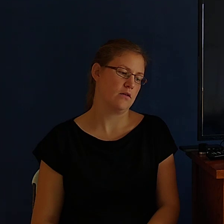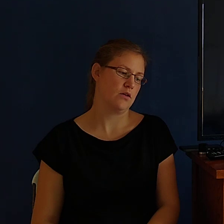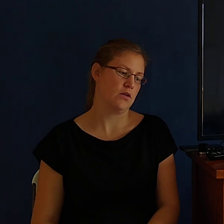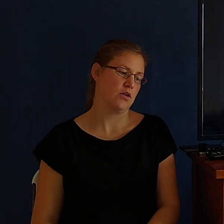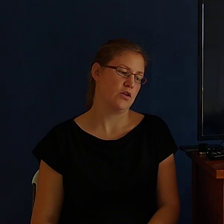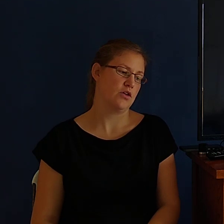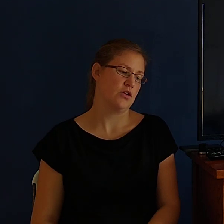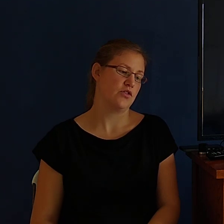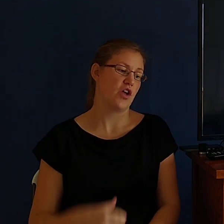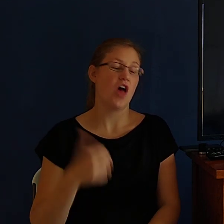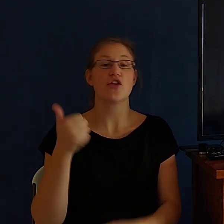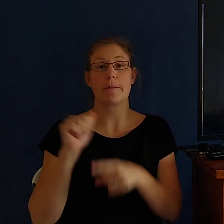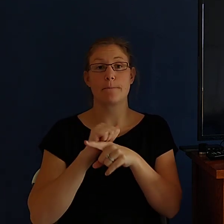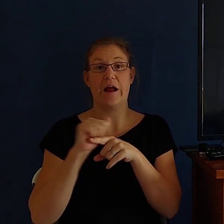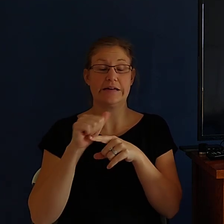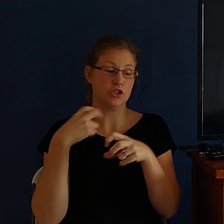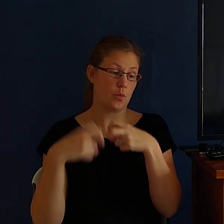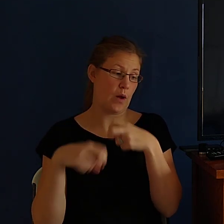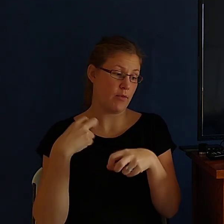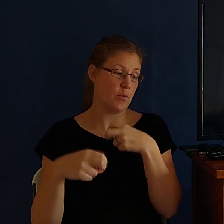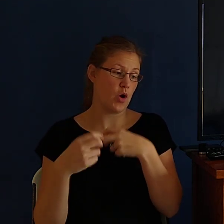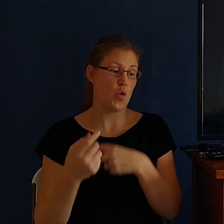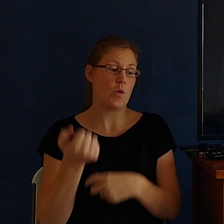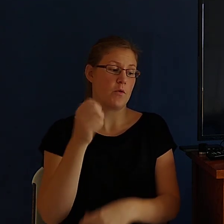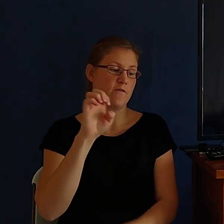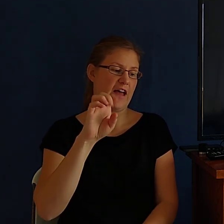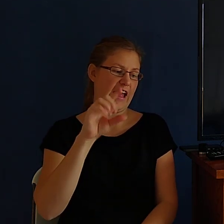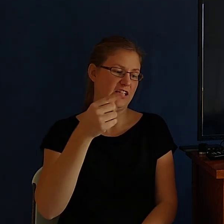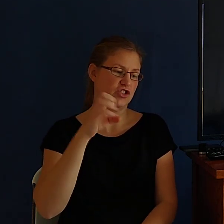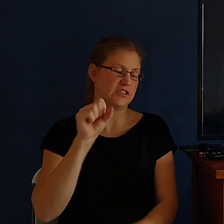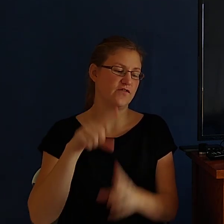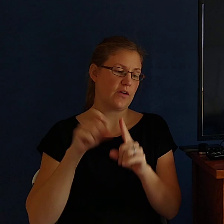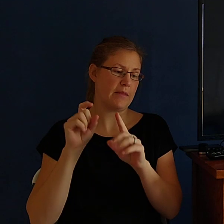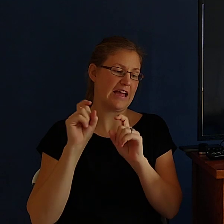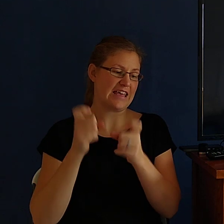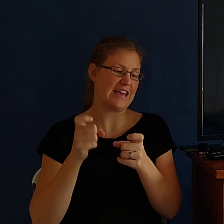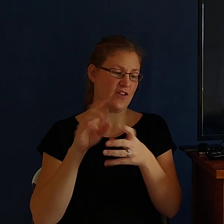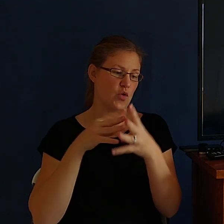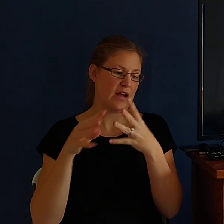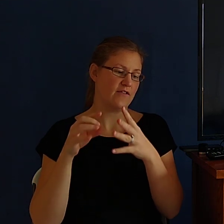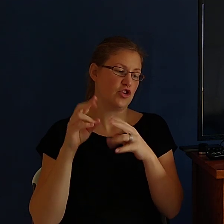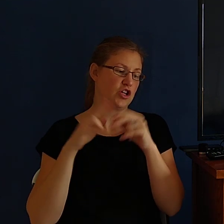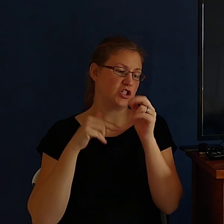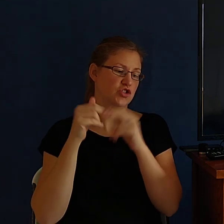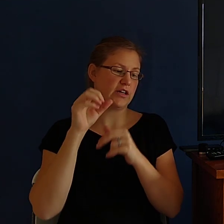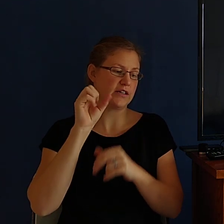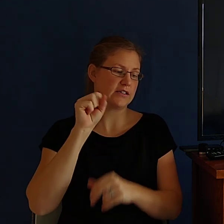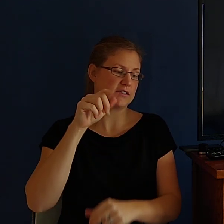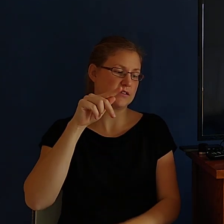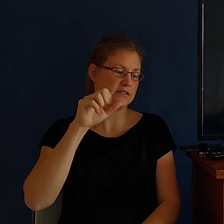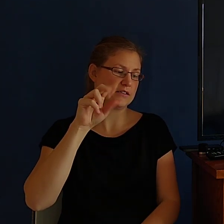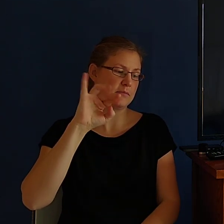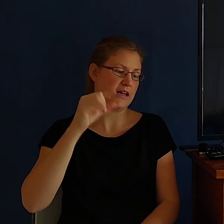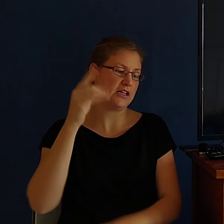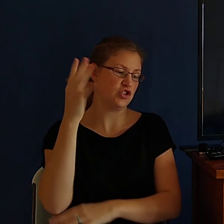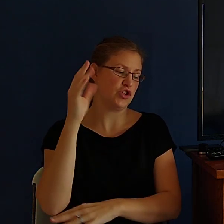question or practice problem. Remove edges from the given graph to construct spanning tree using breadth first search